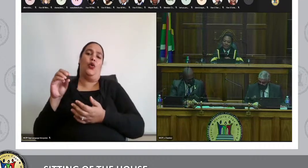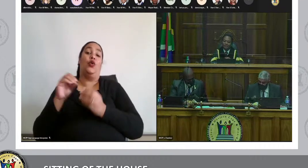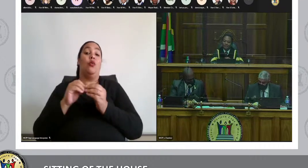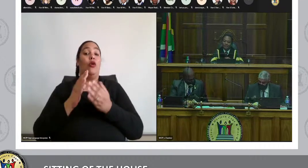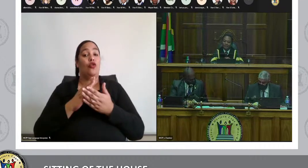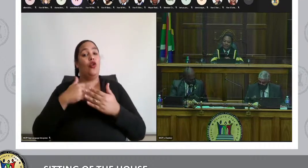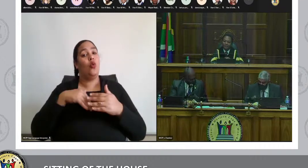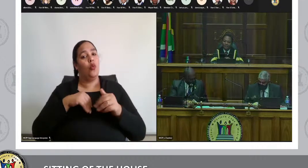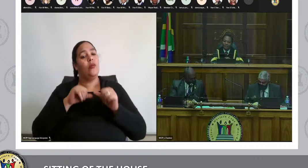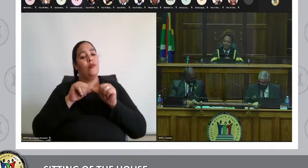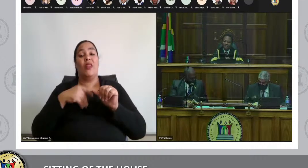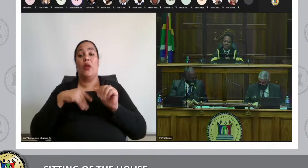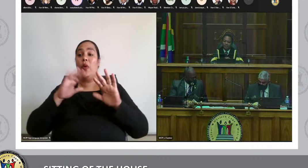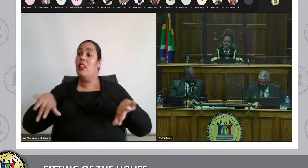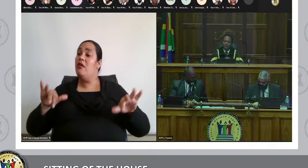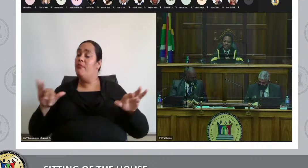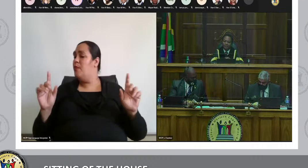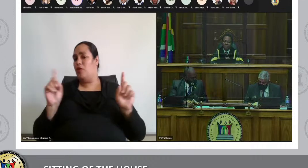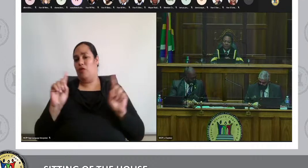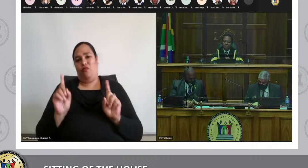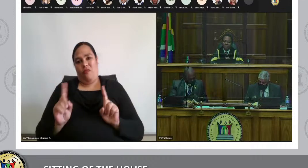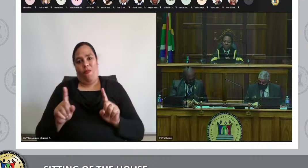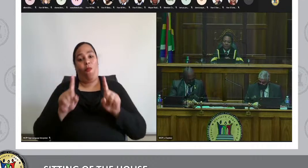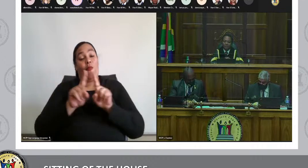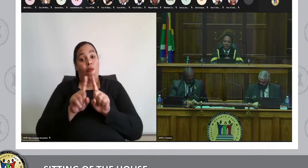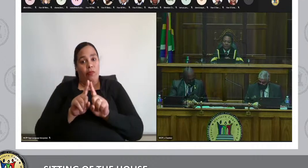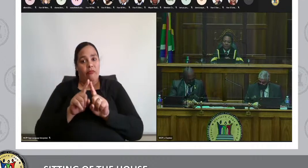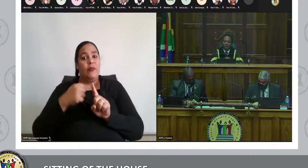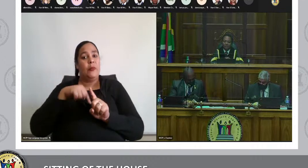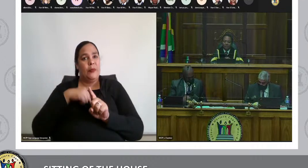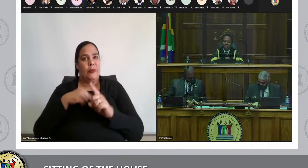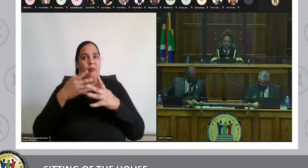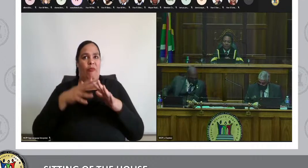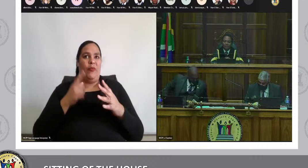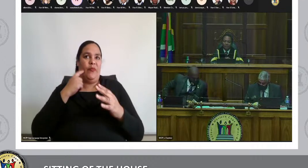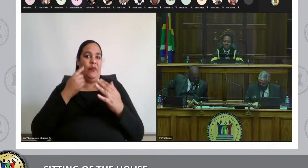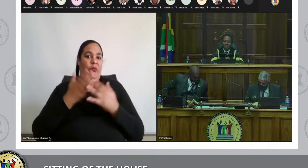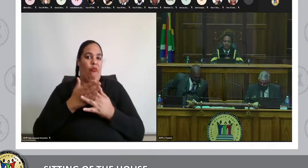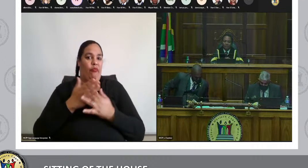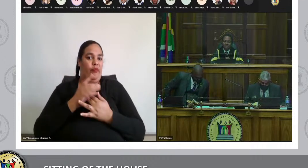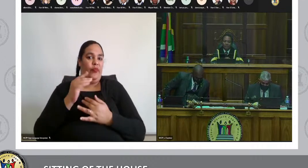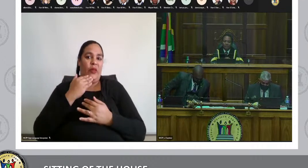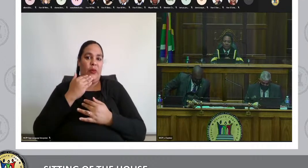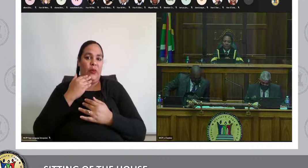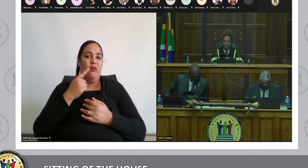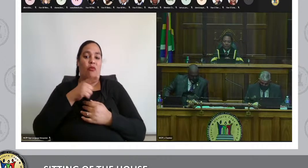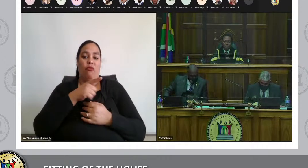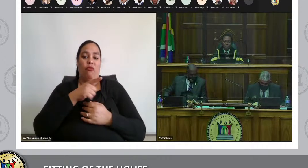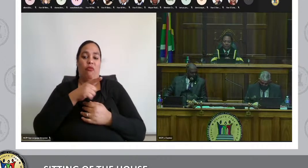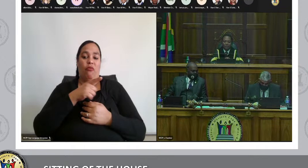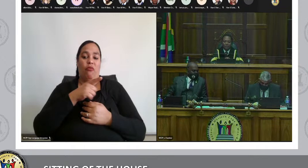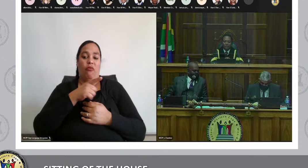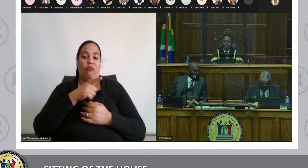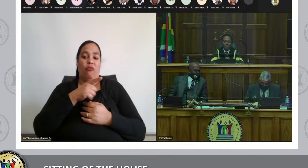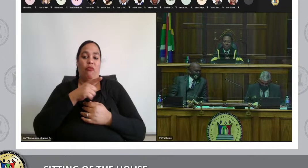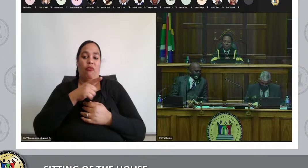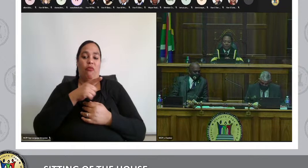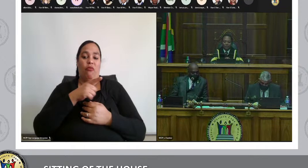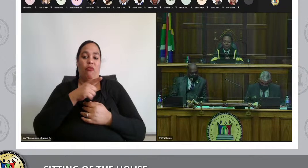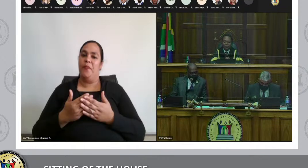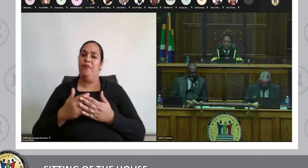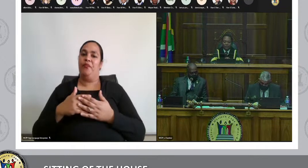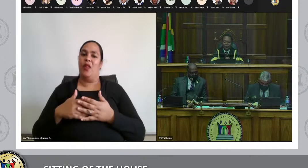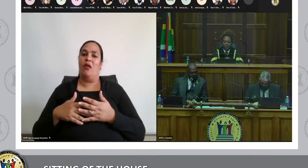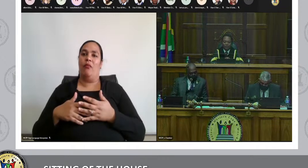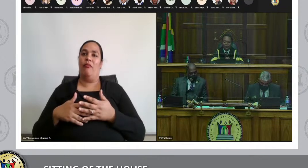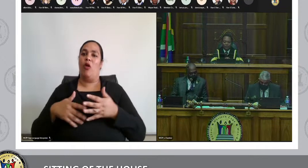we're leaving no one behind. And also, we have also accommodated for those people who can be able to be walk-ins,